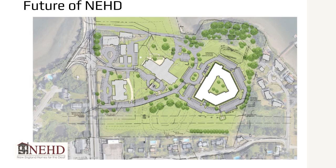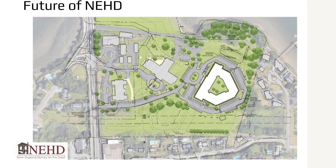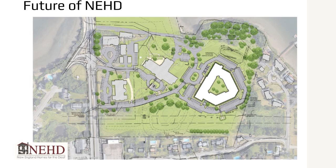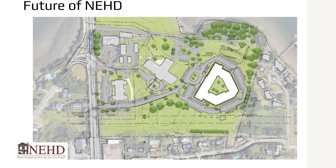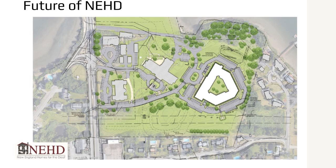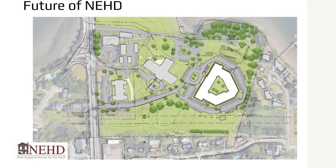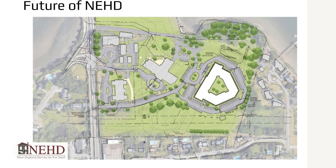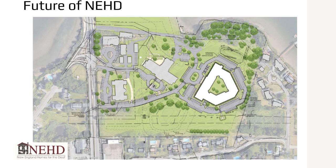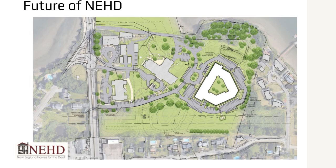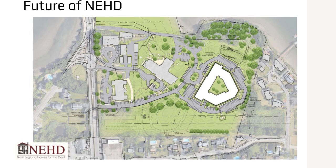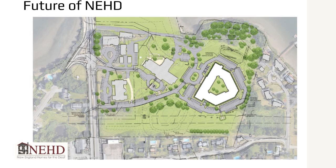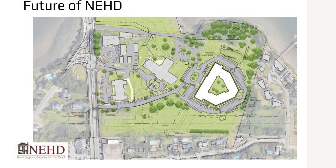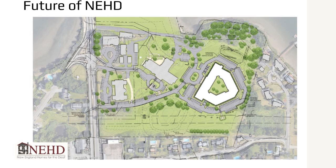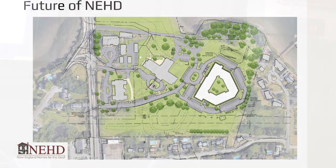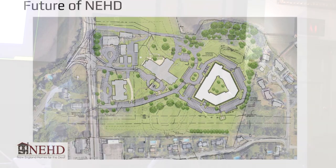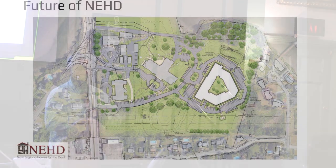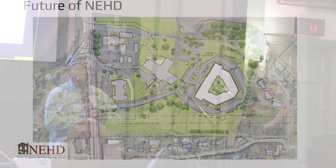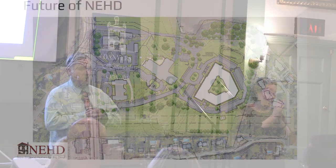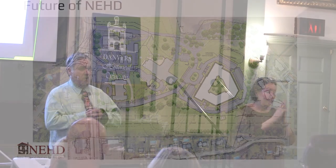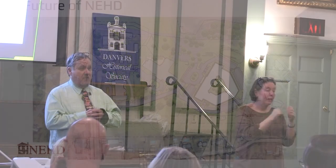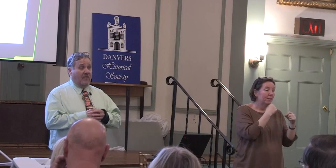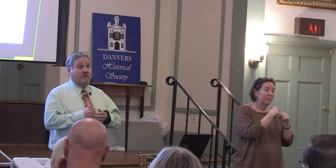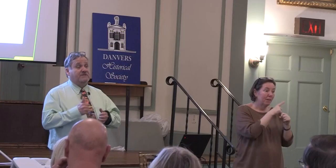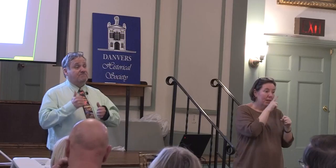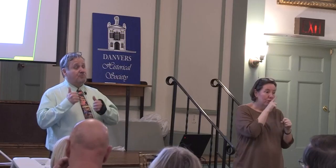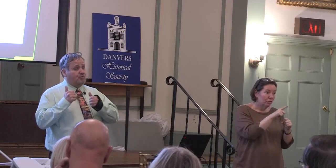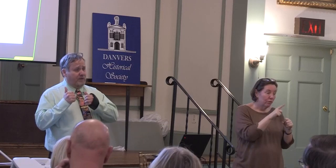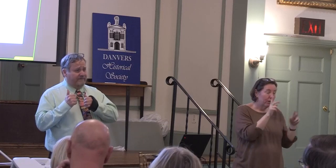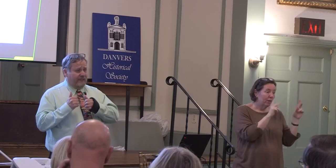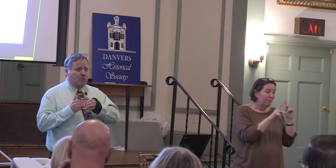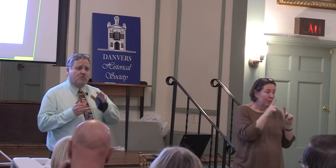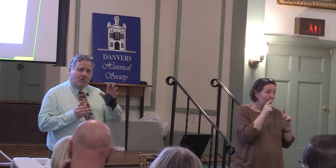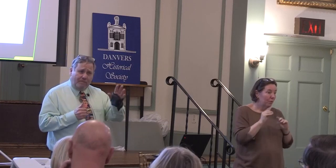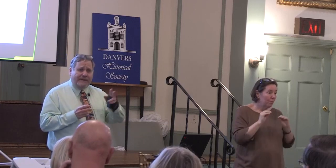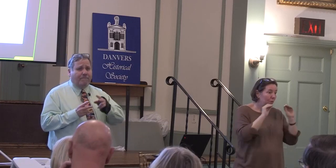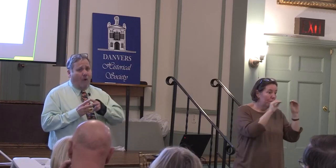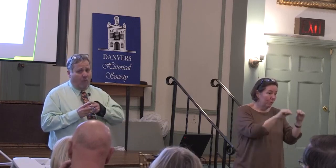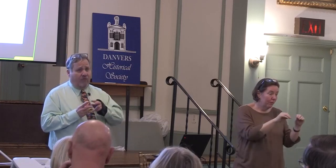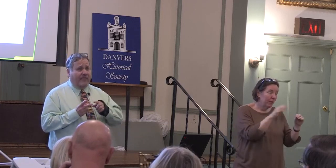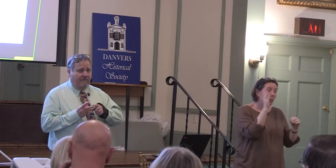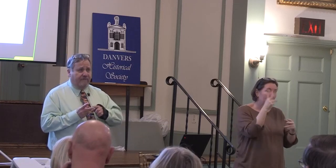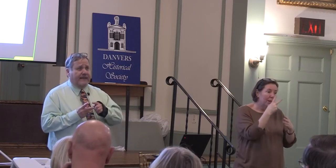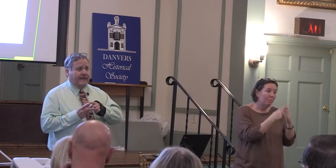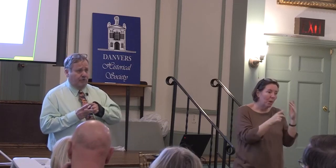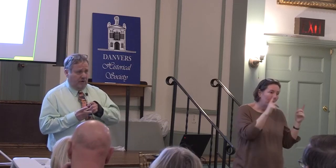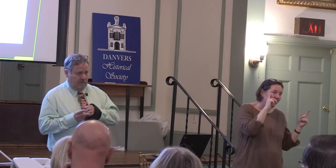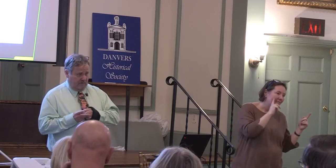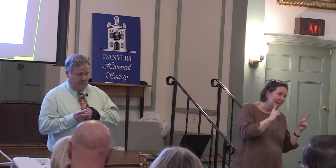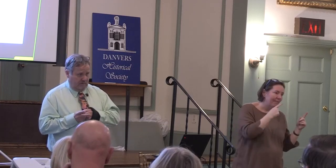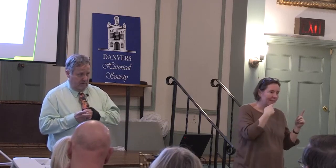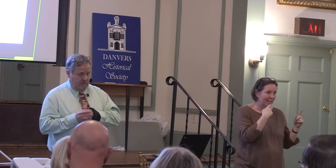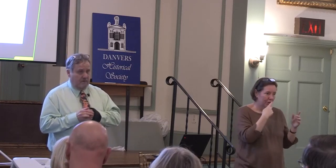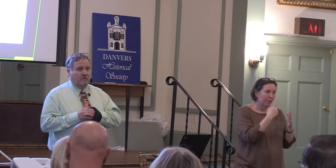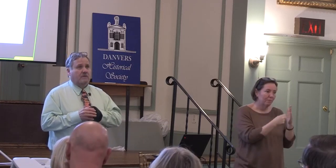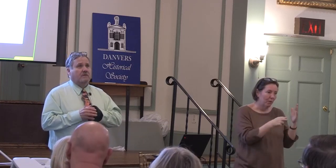And their passion to ensure that the people who live there, which will be both deaf and hearing,